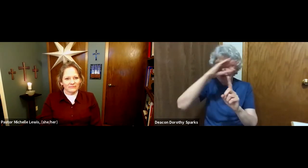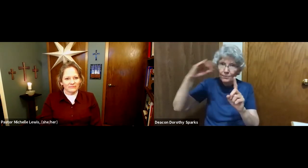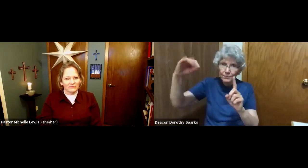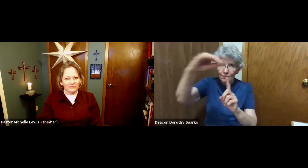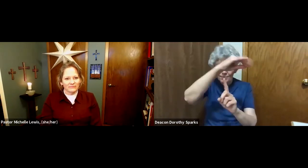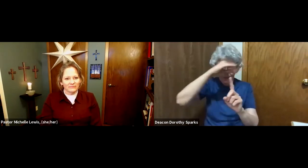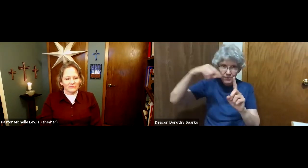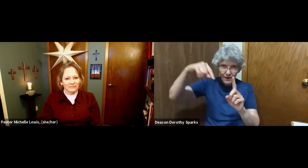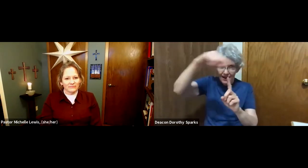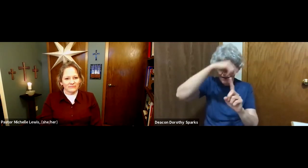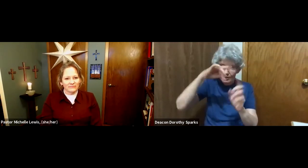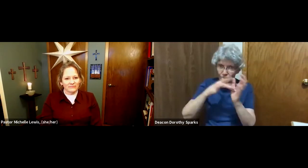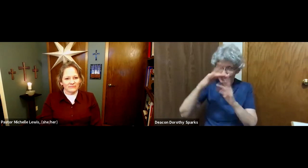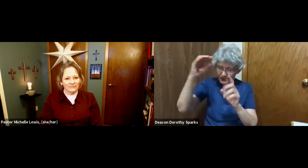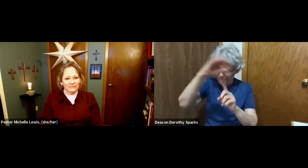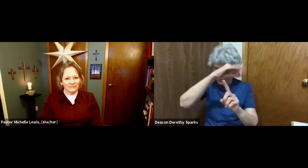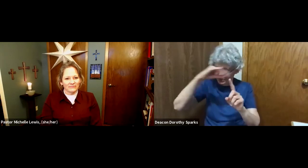with the Holy Spirit.